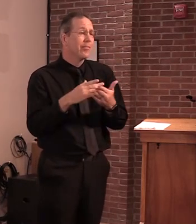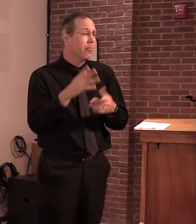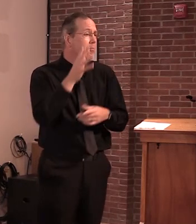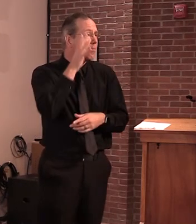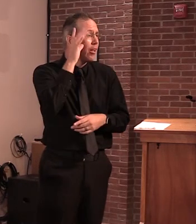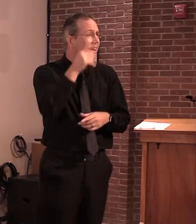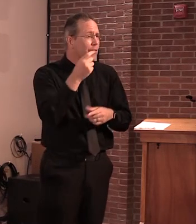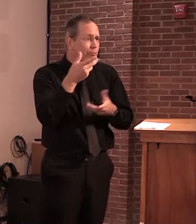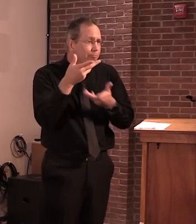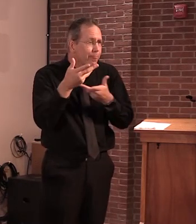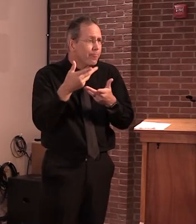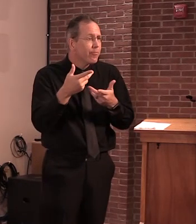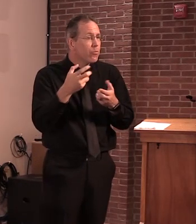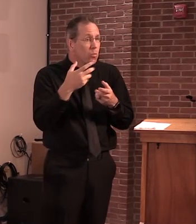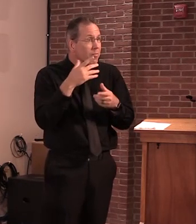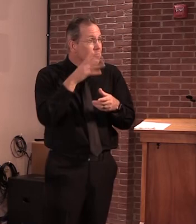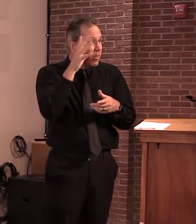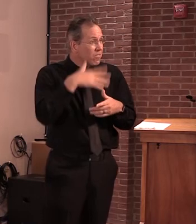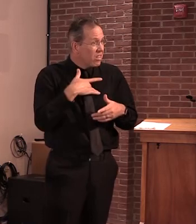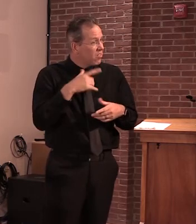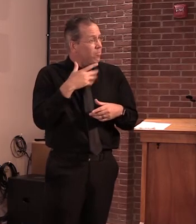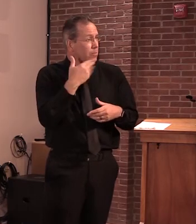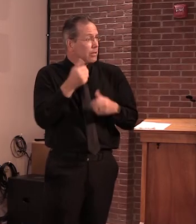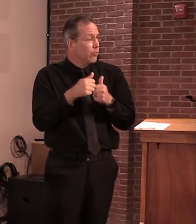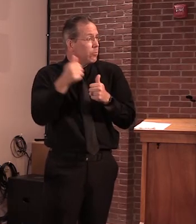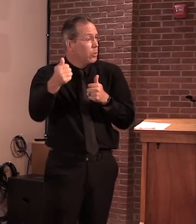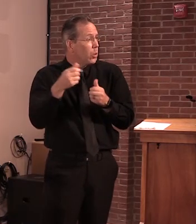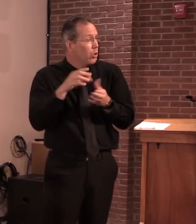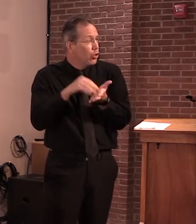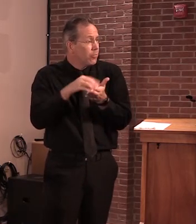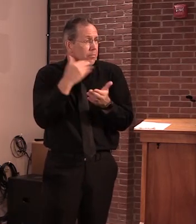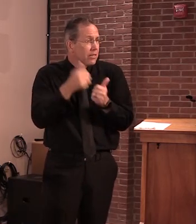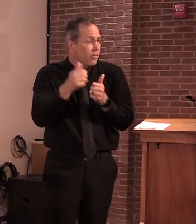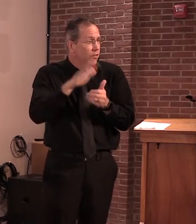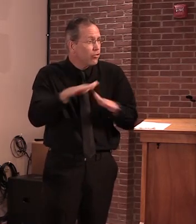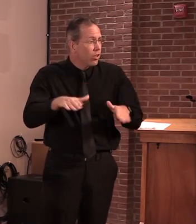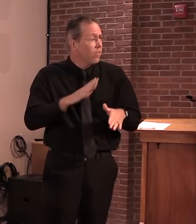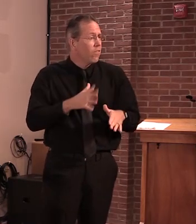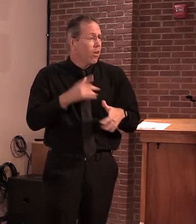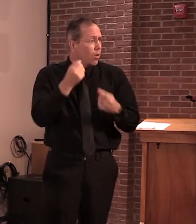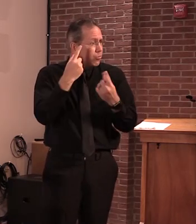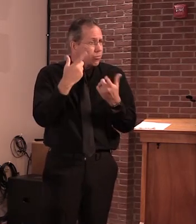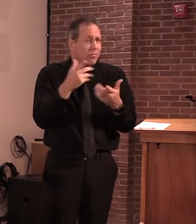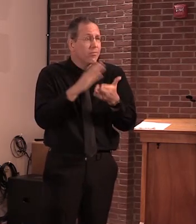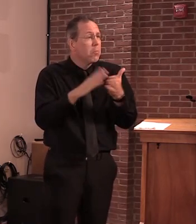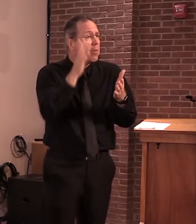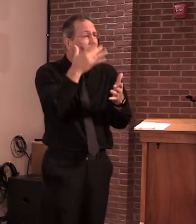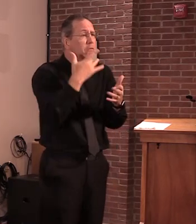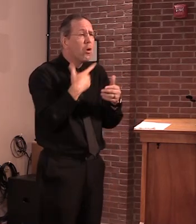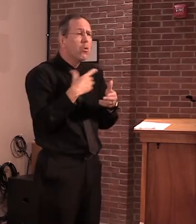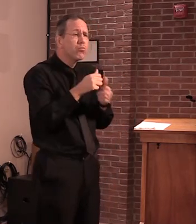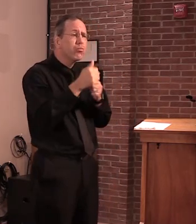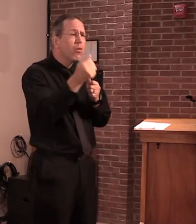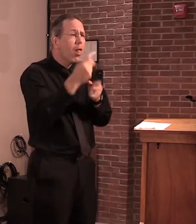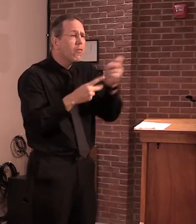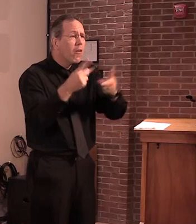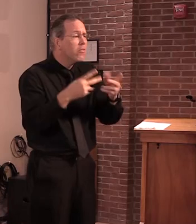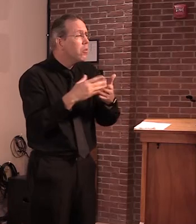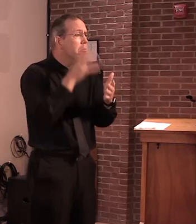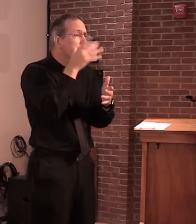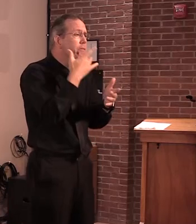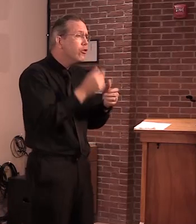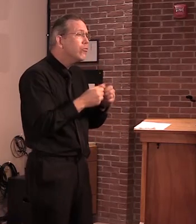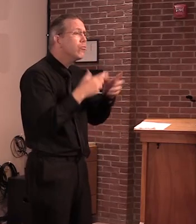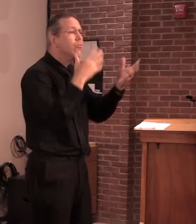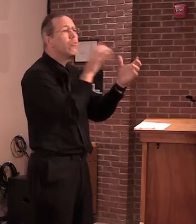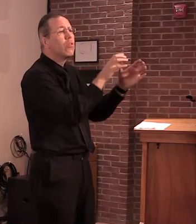trend seems to have increased prior to us releasing the hybrid learning guidance. So I'm not sure what the